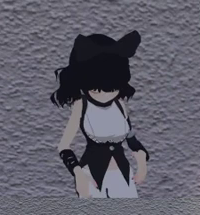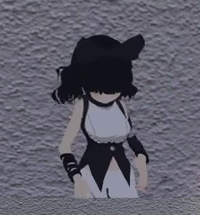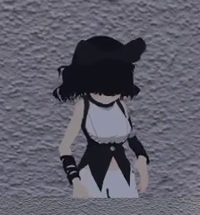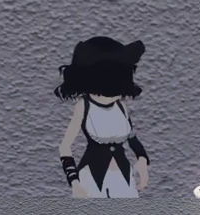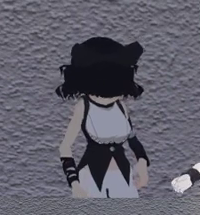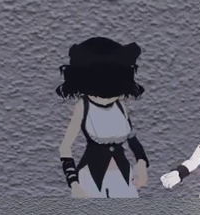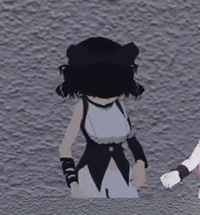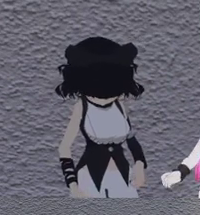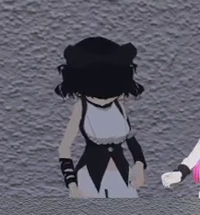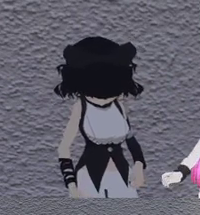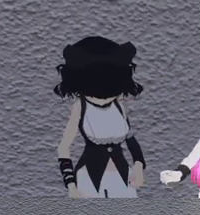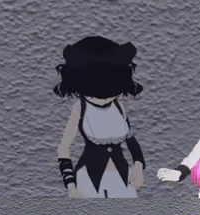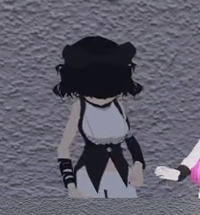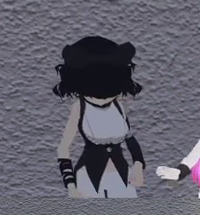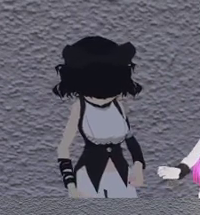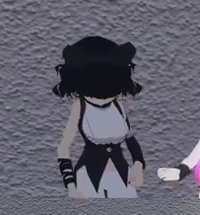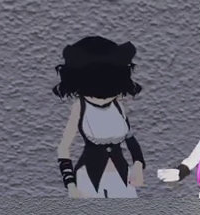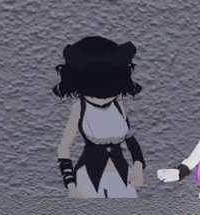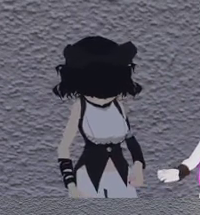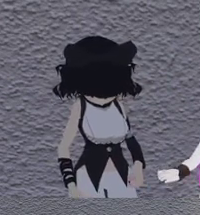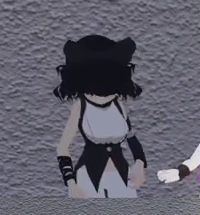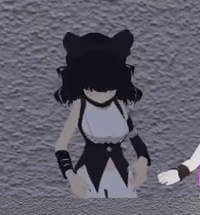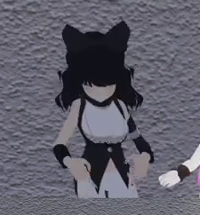Is that good?